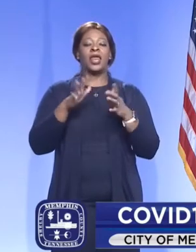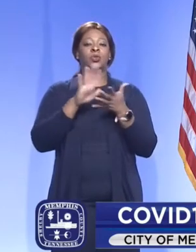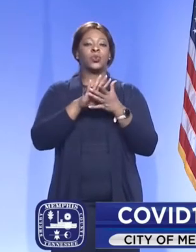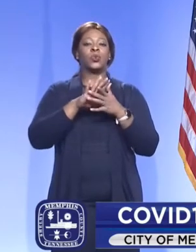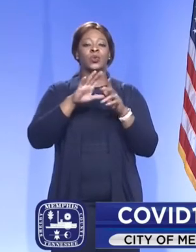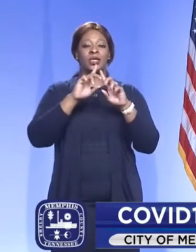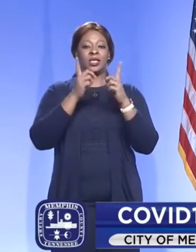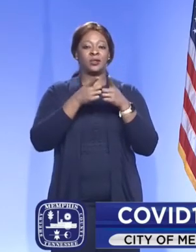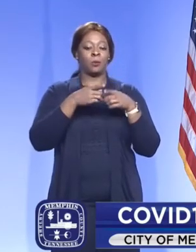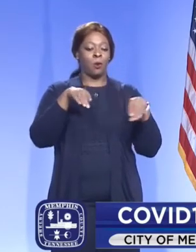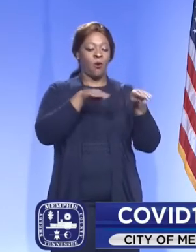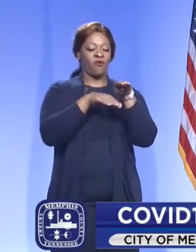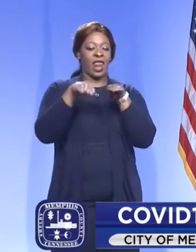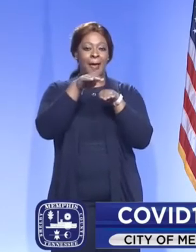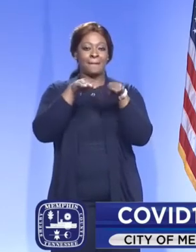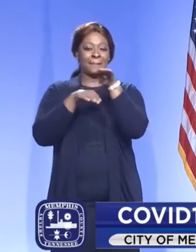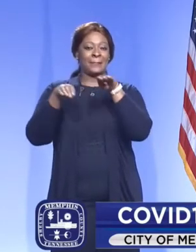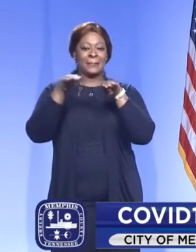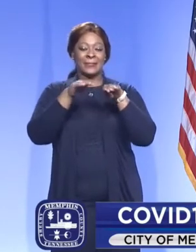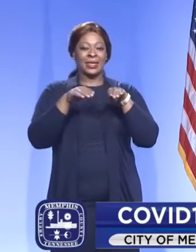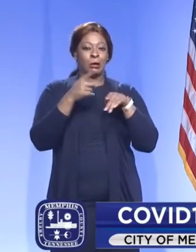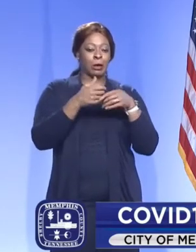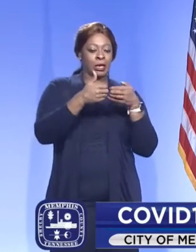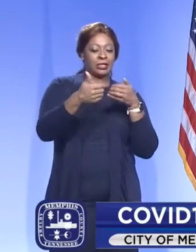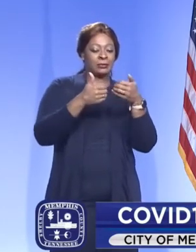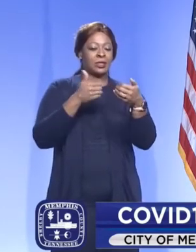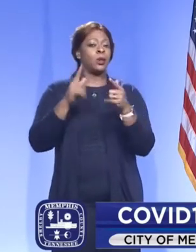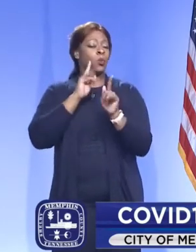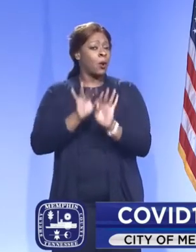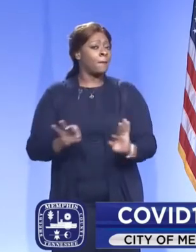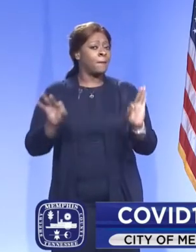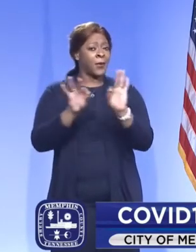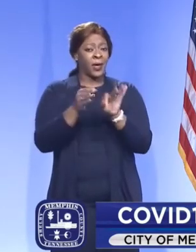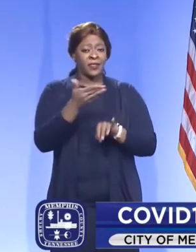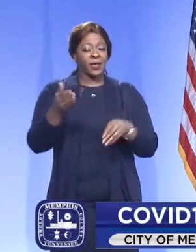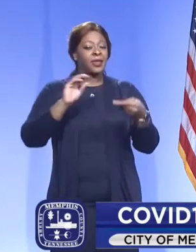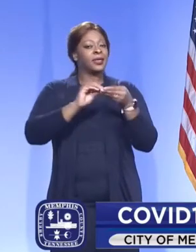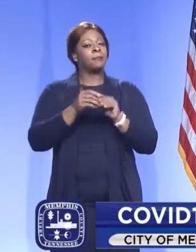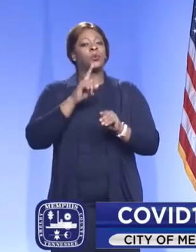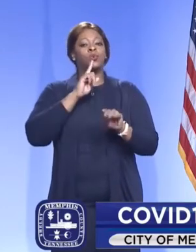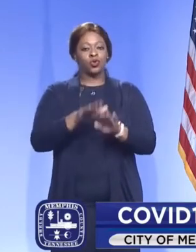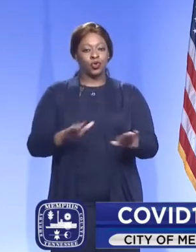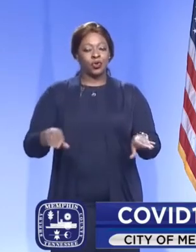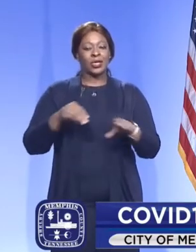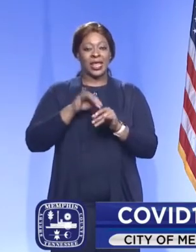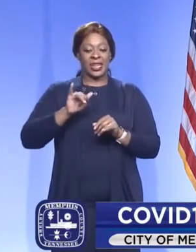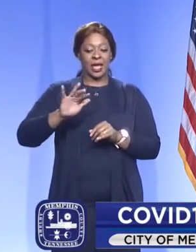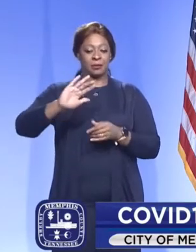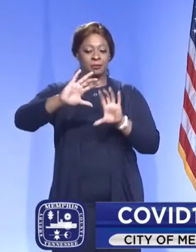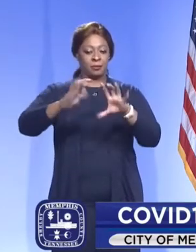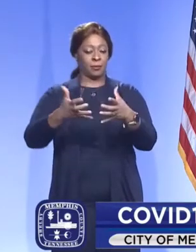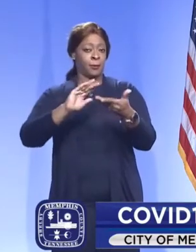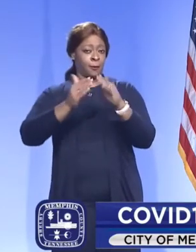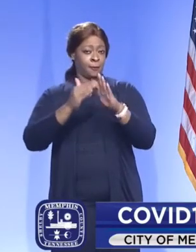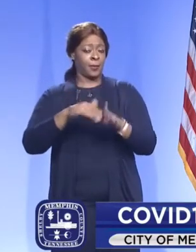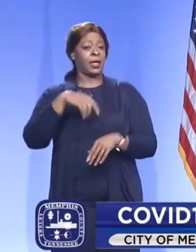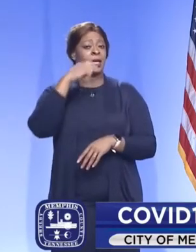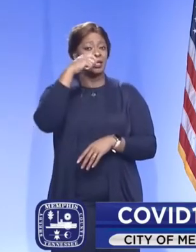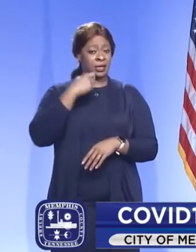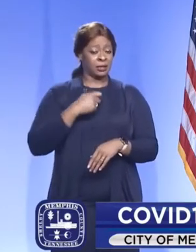the mayors of the municipalities, the number of cases that are diagnosed among school-aged